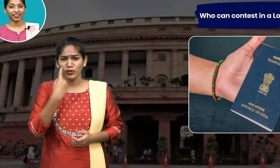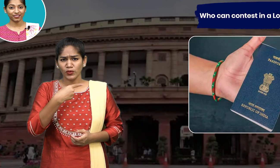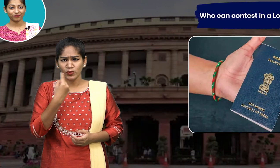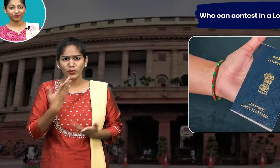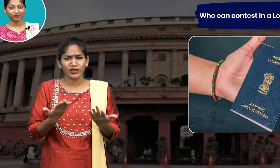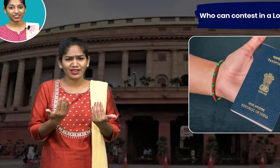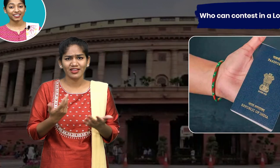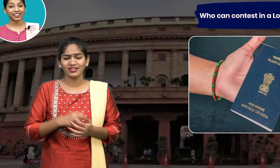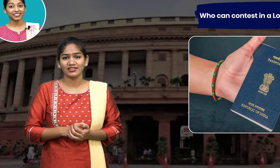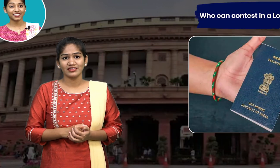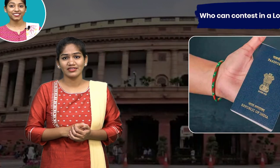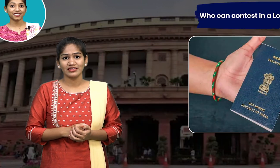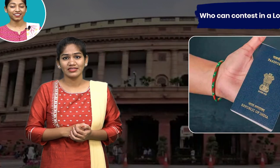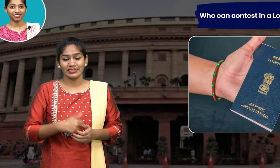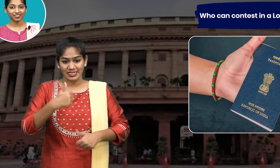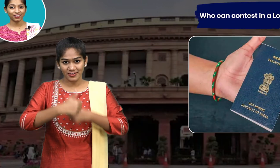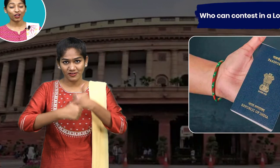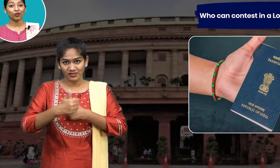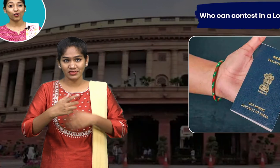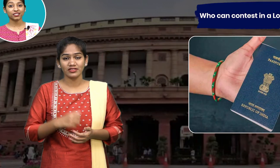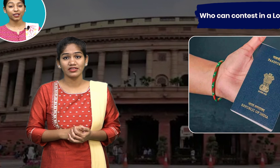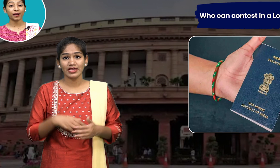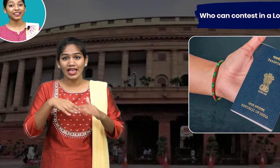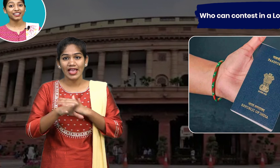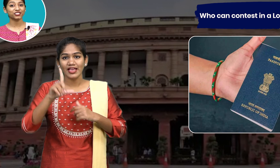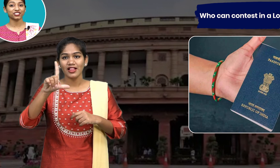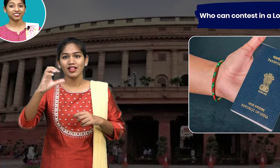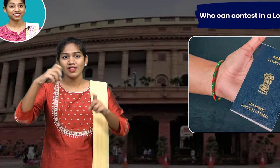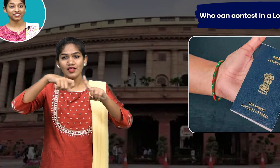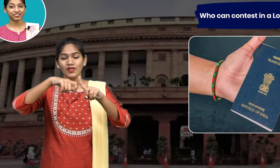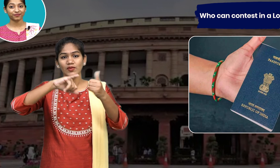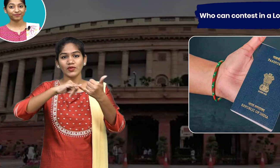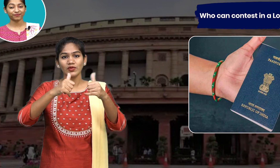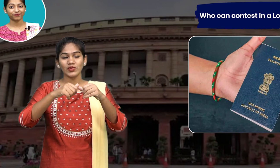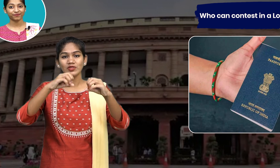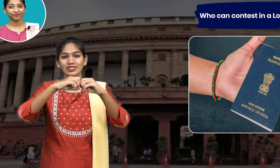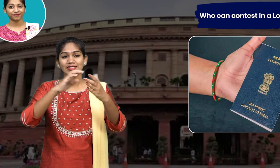Who can contest in a Lok Sabha elections?